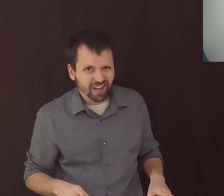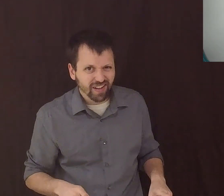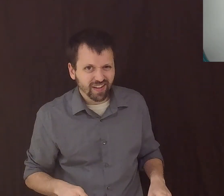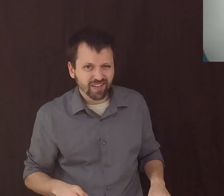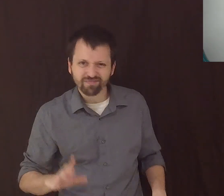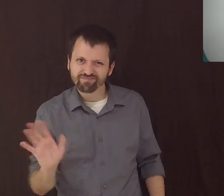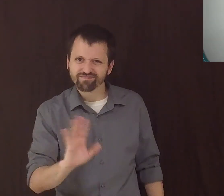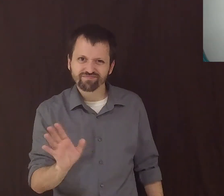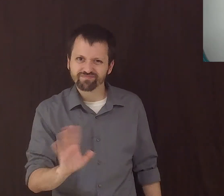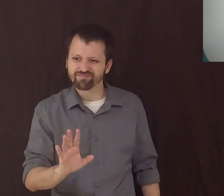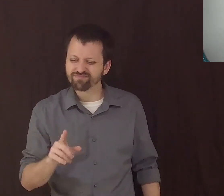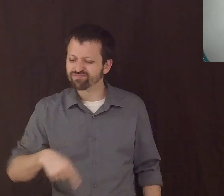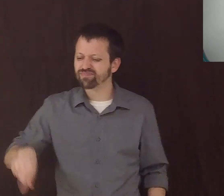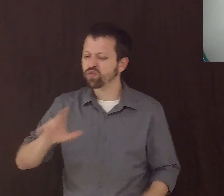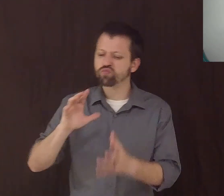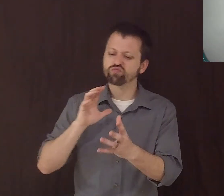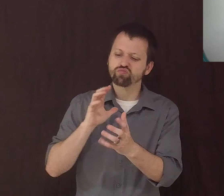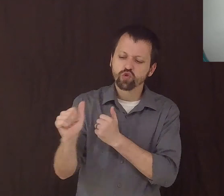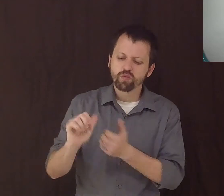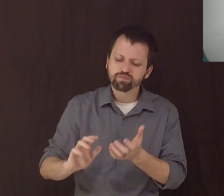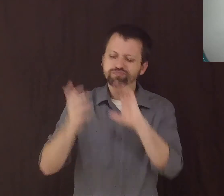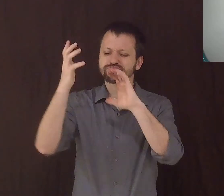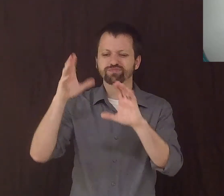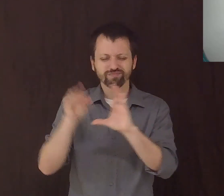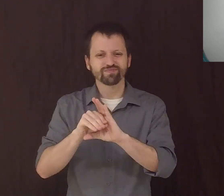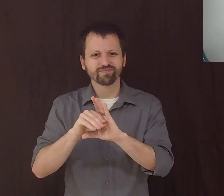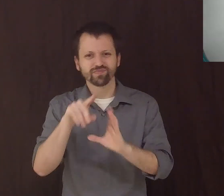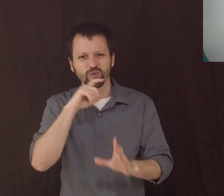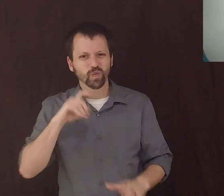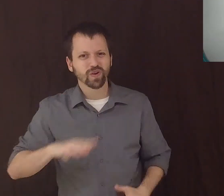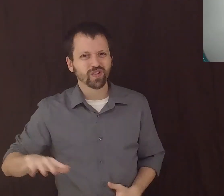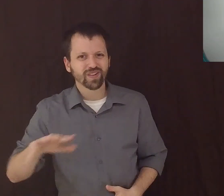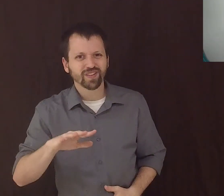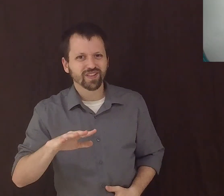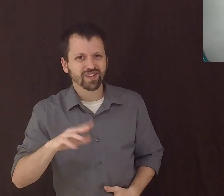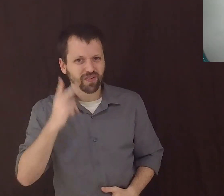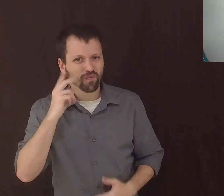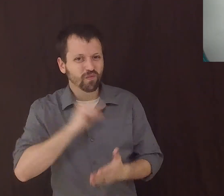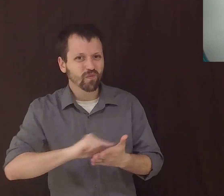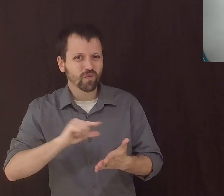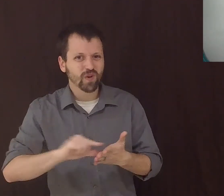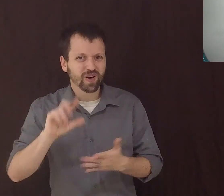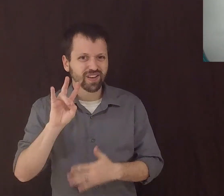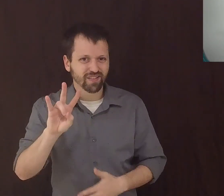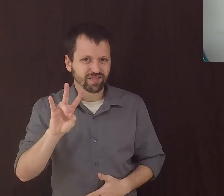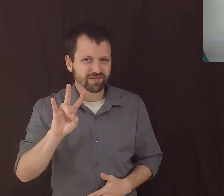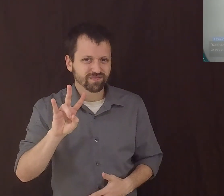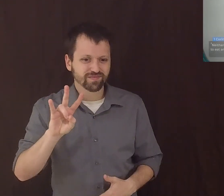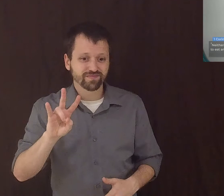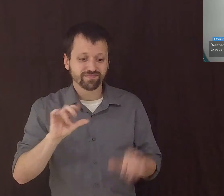wilderness, they were destroyed in the wilderness, unfortunately. If you look at verse number 7, he goes on to